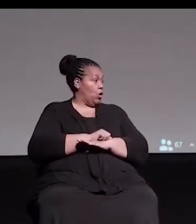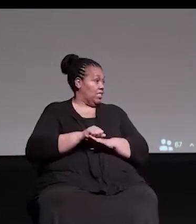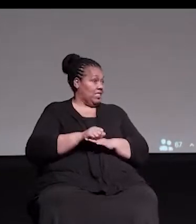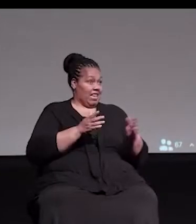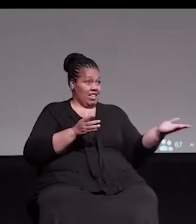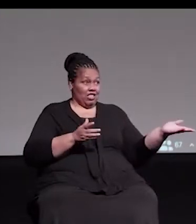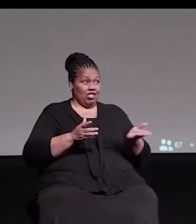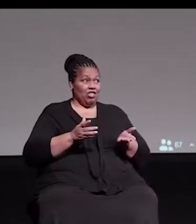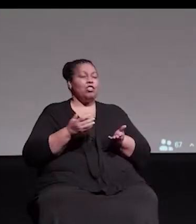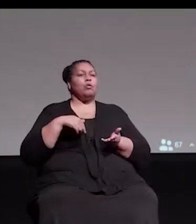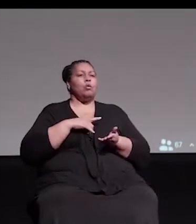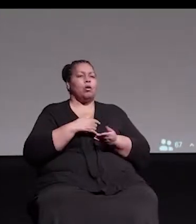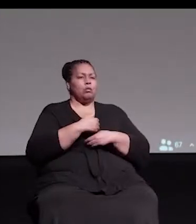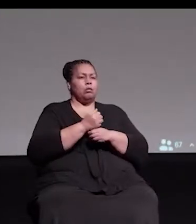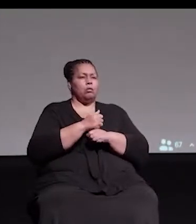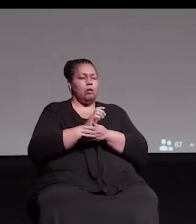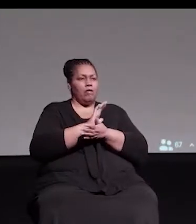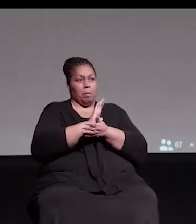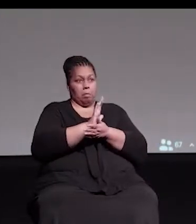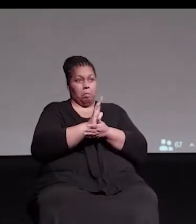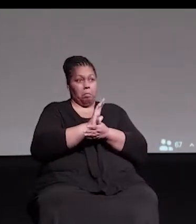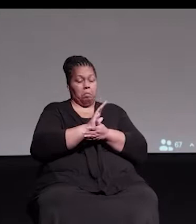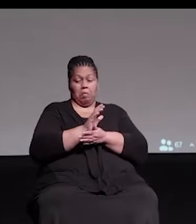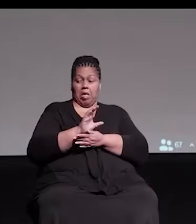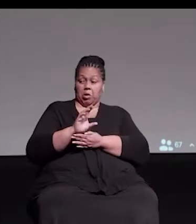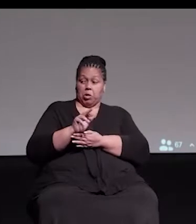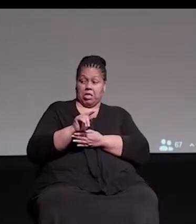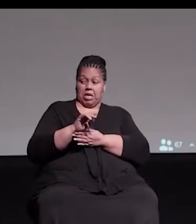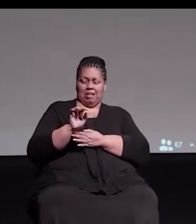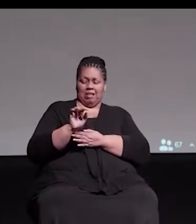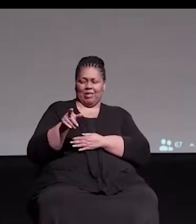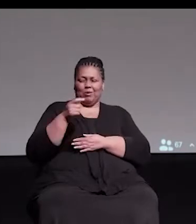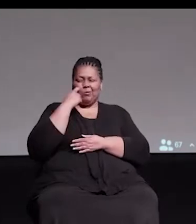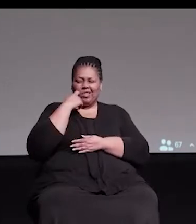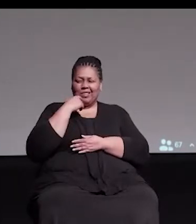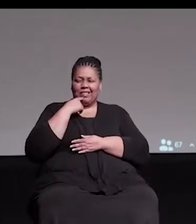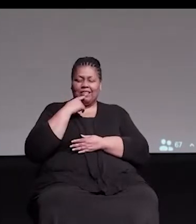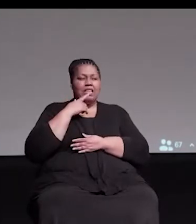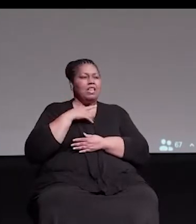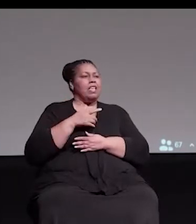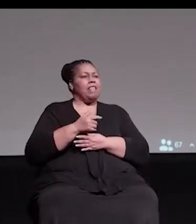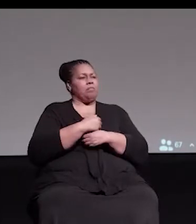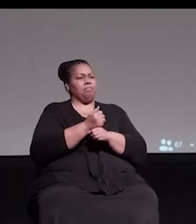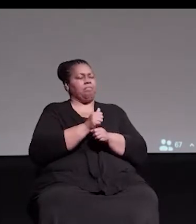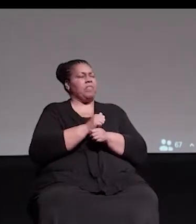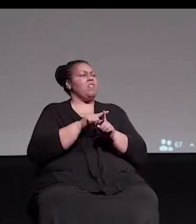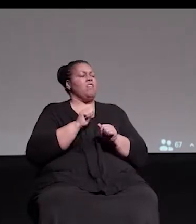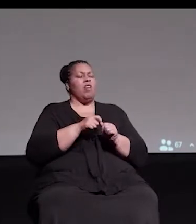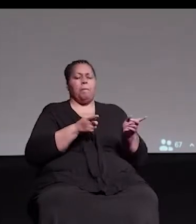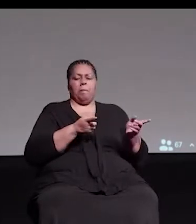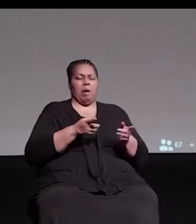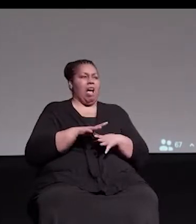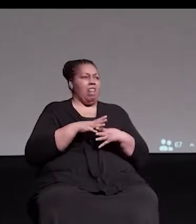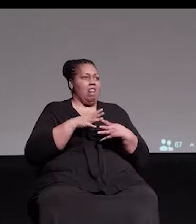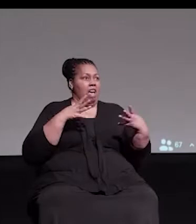were crafting films, Kristina, as you said, from, you know, much material and